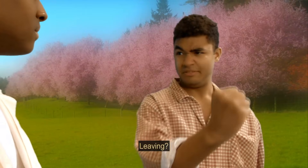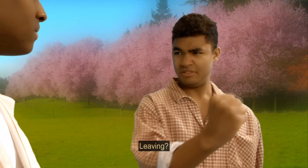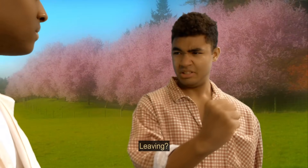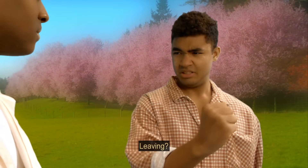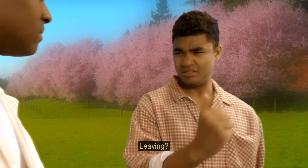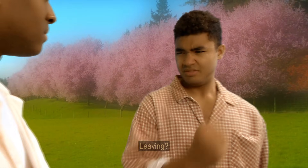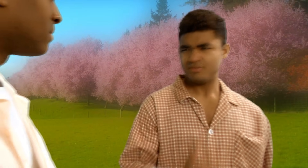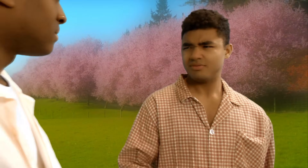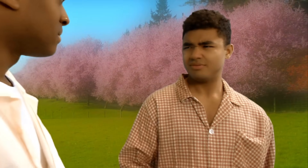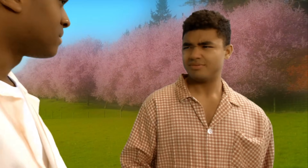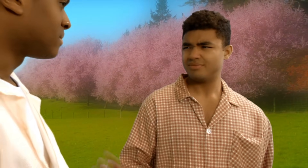Leaving?